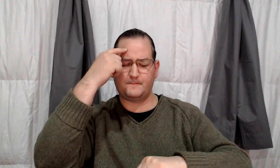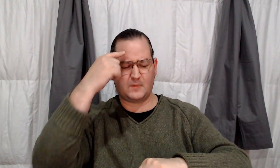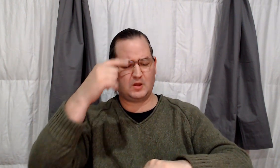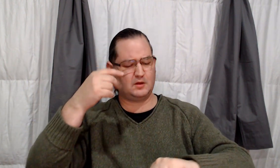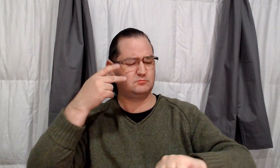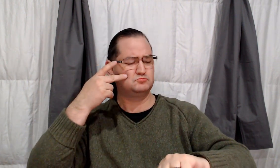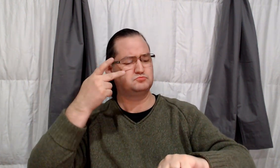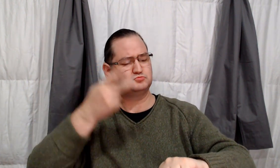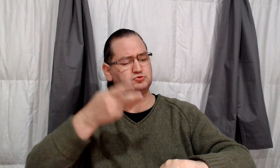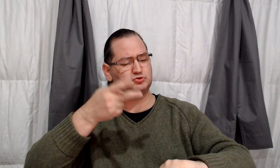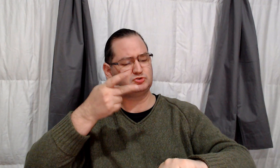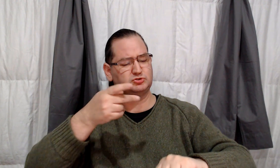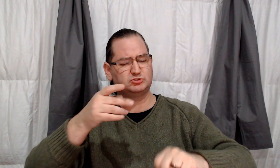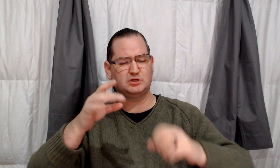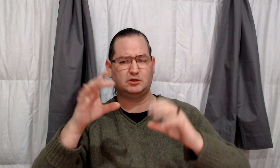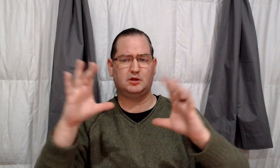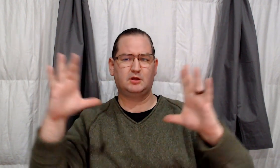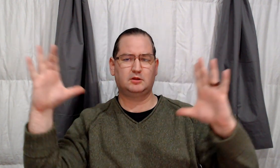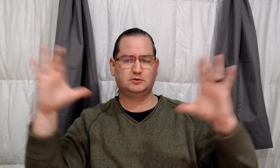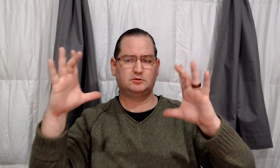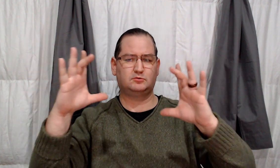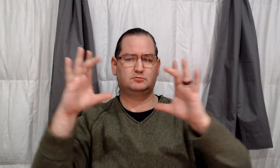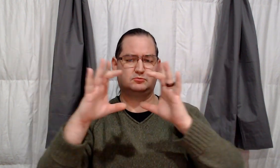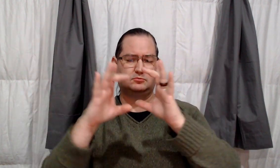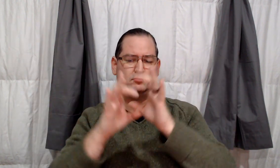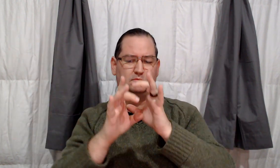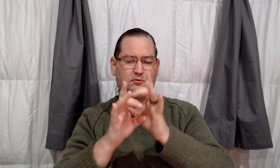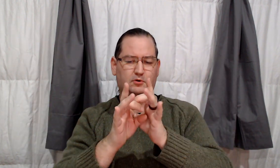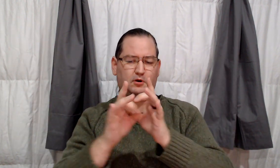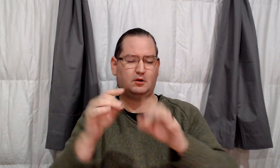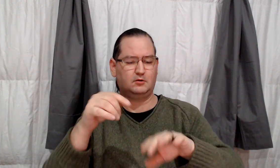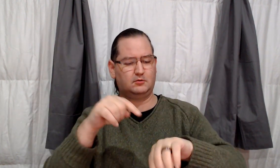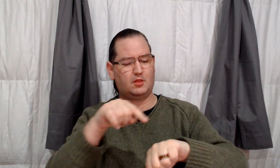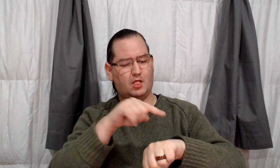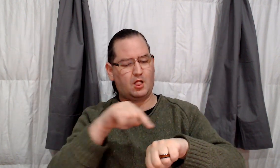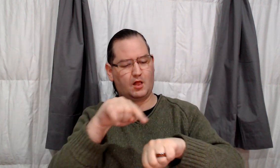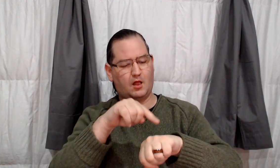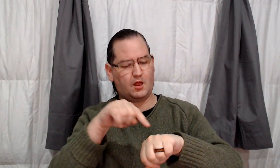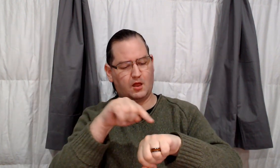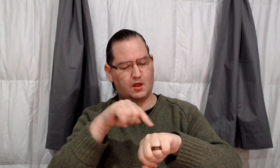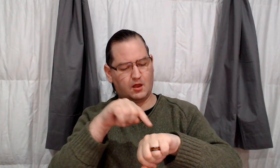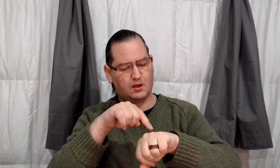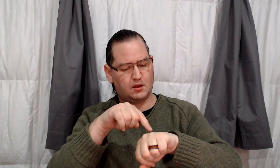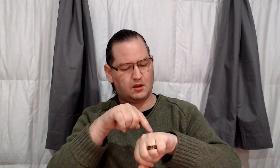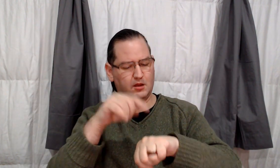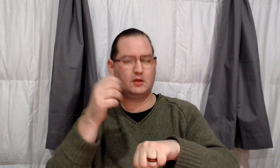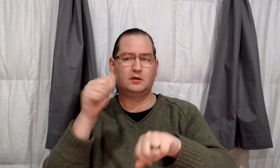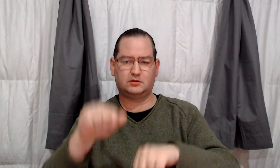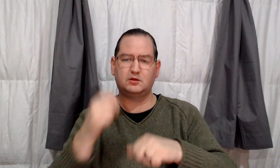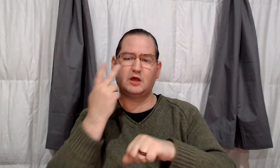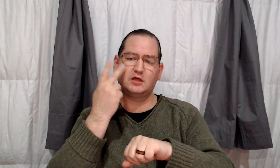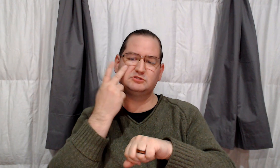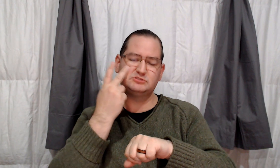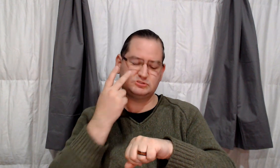below you. You can see the bands, you can see the very centre of that target. Now, in the very